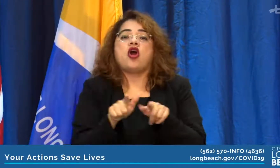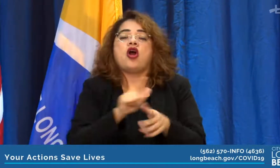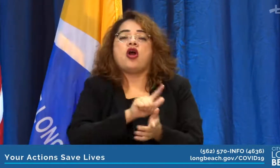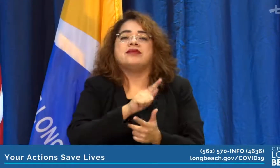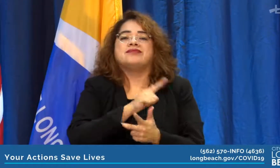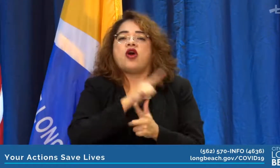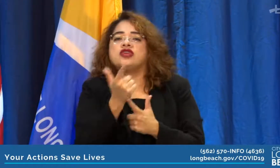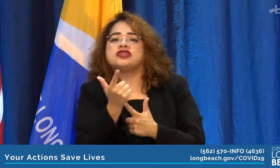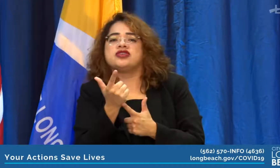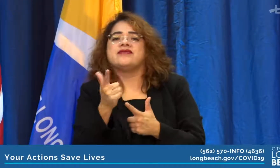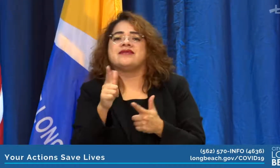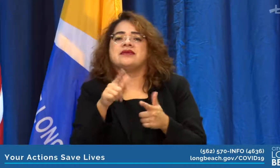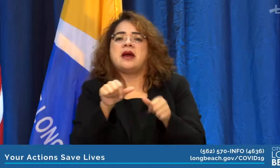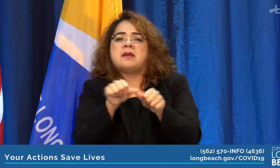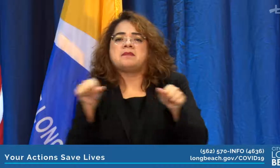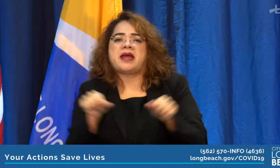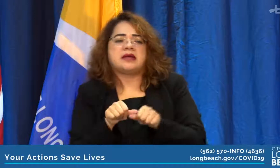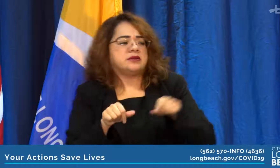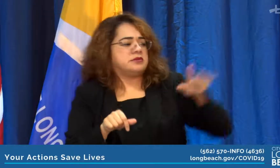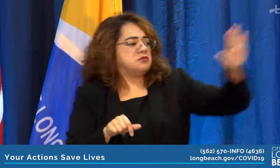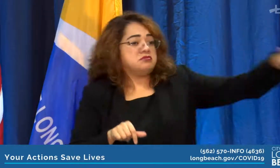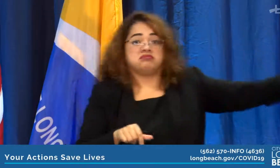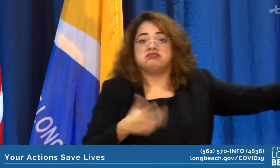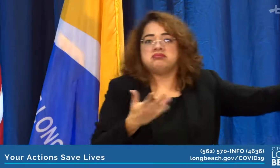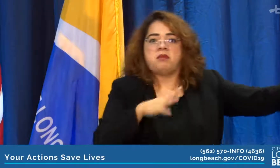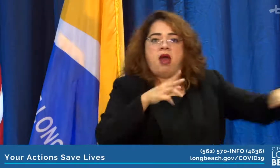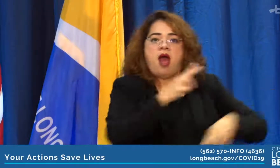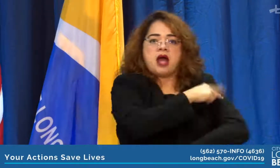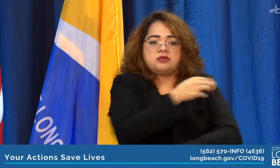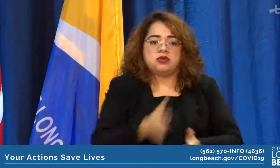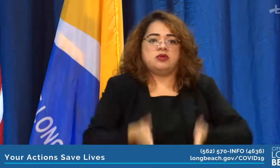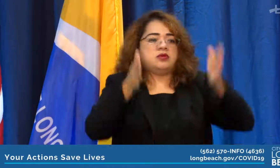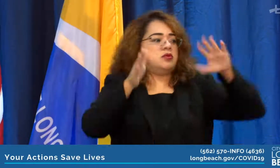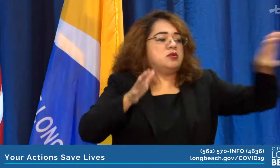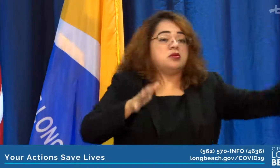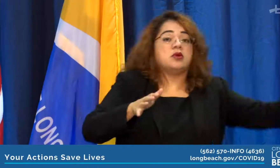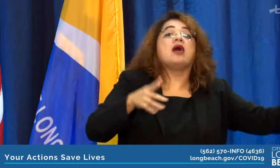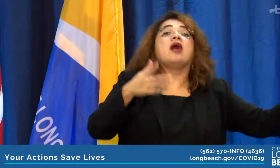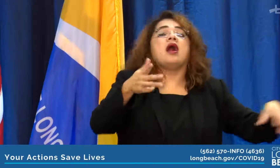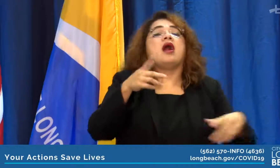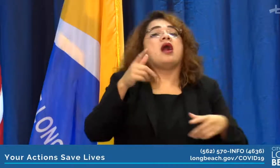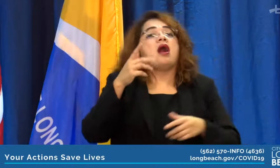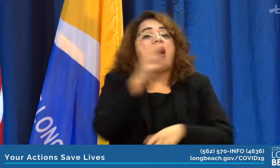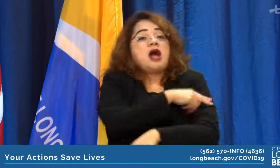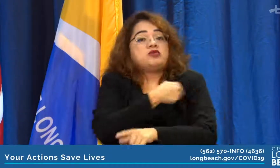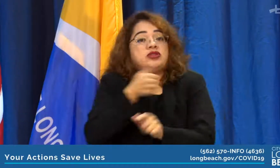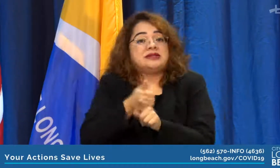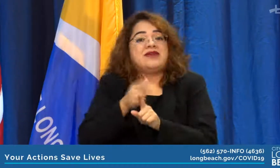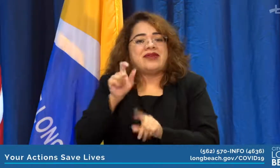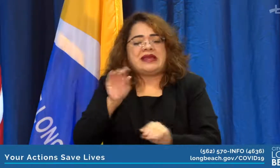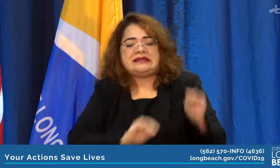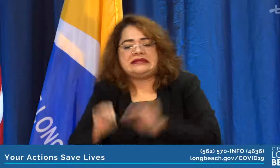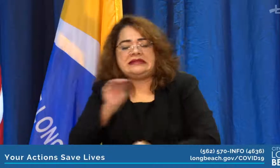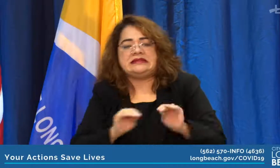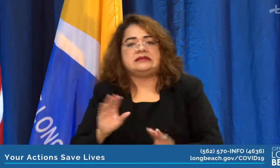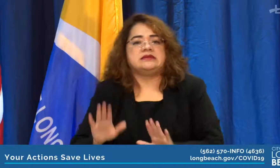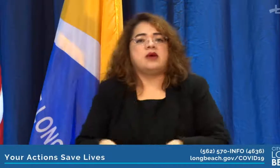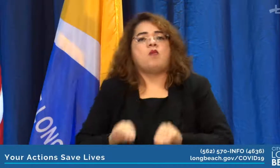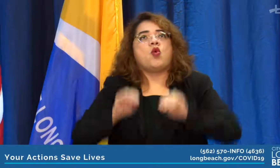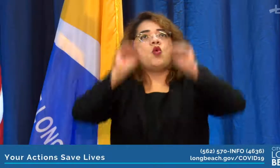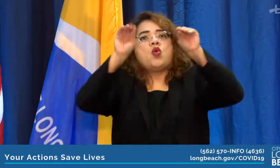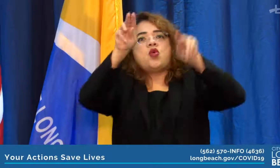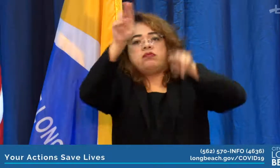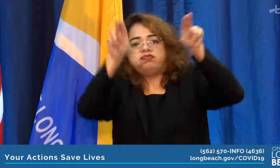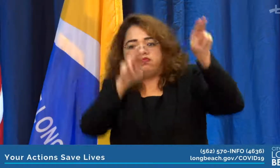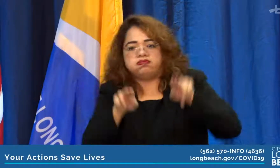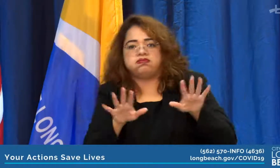moving up there, the hospitals also have some surge capacity on their own by shifting beds and doing some other things. So it's really,